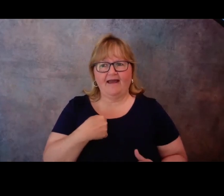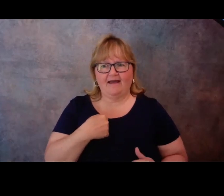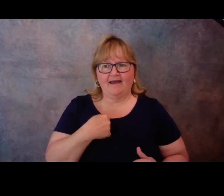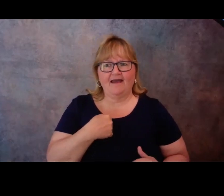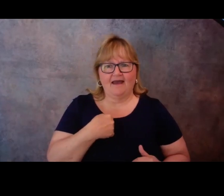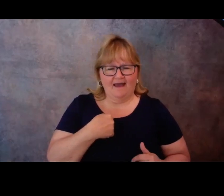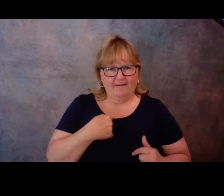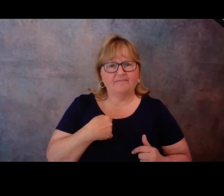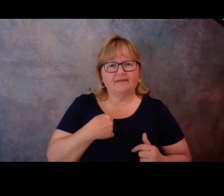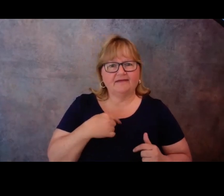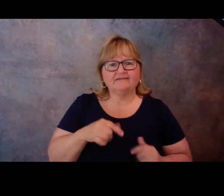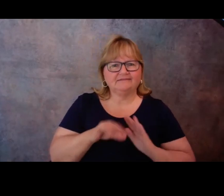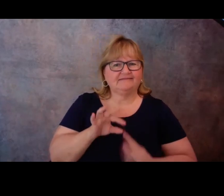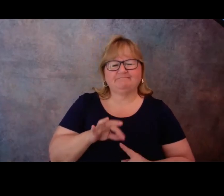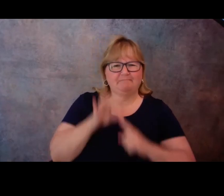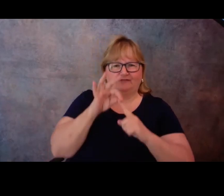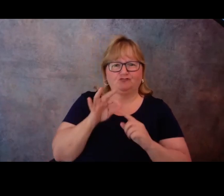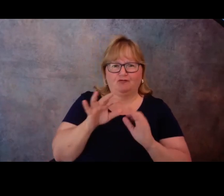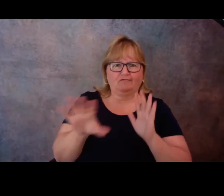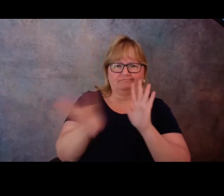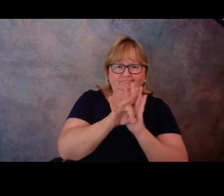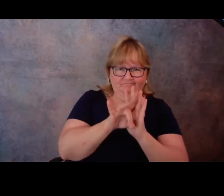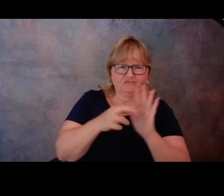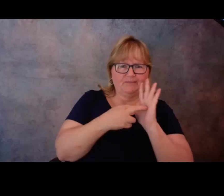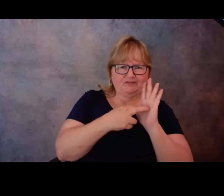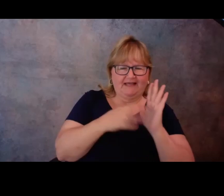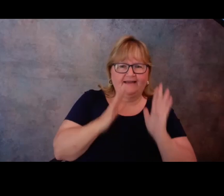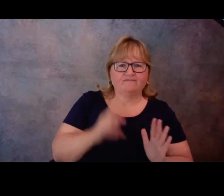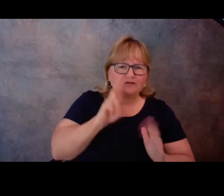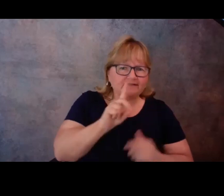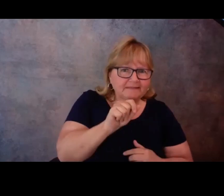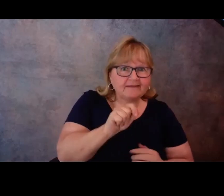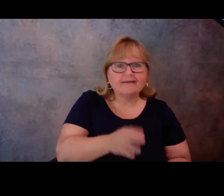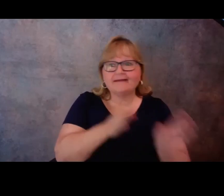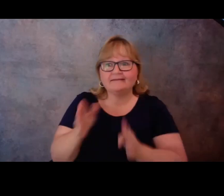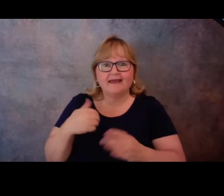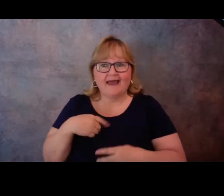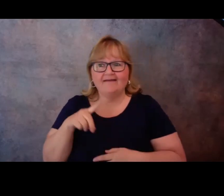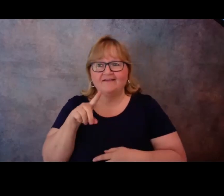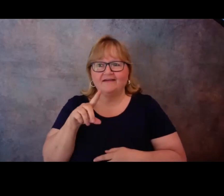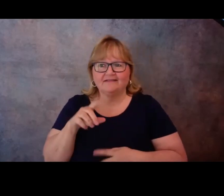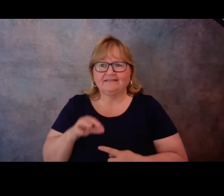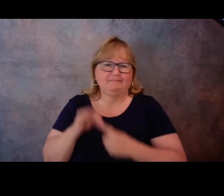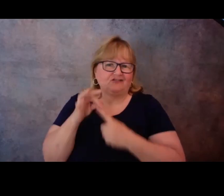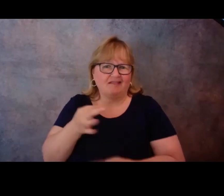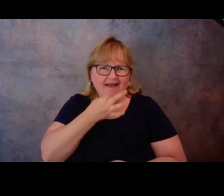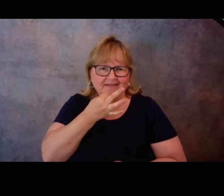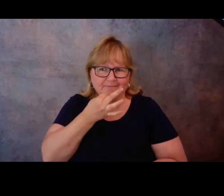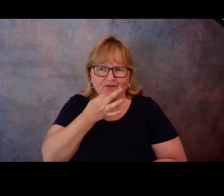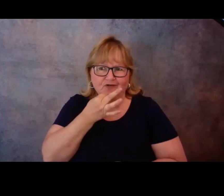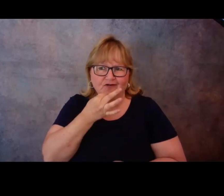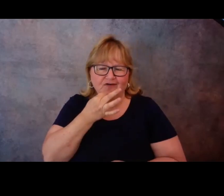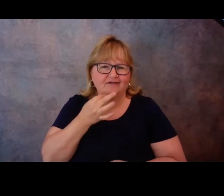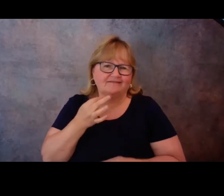on disability, but we also have a special rapporteur. She's actually called a special expert, but it doesn't make